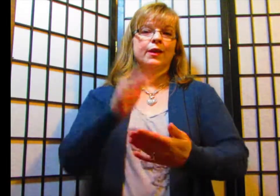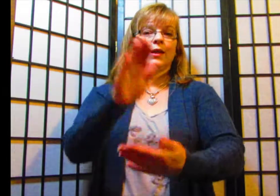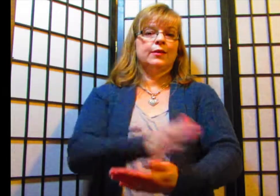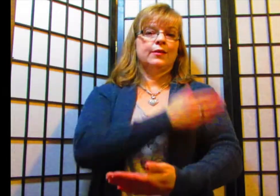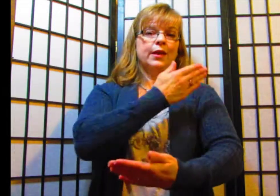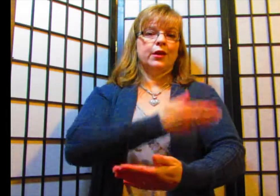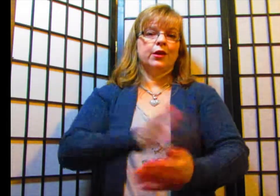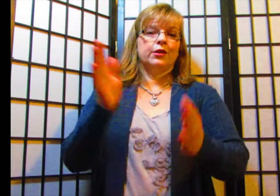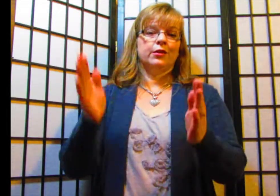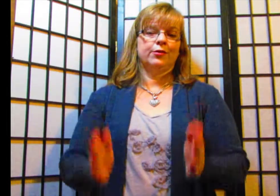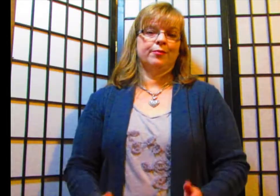Singer,